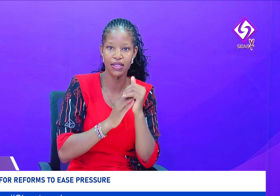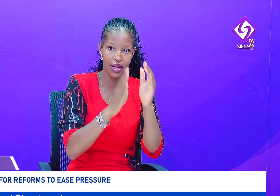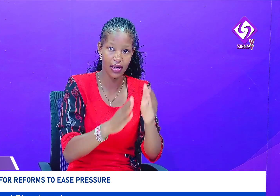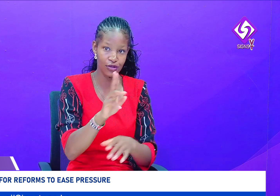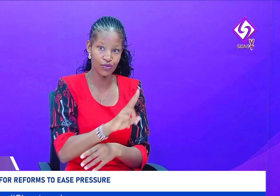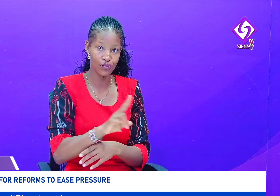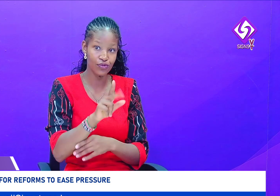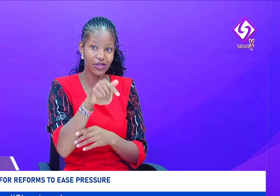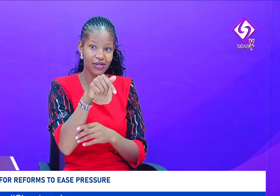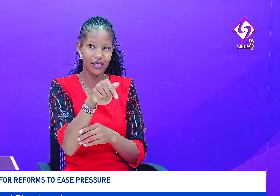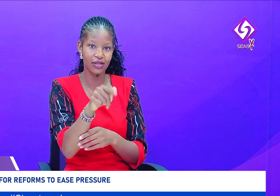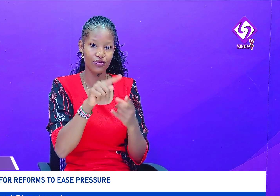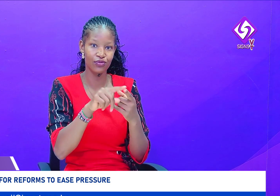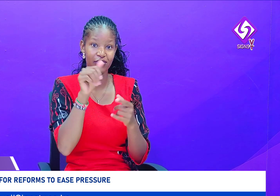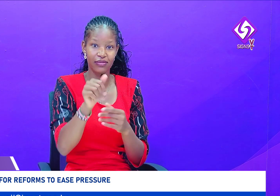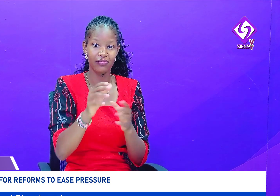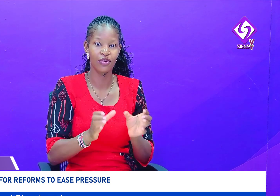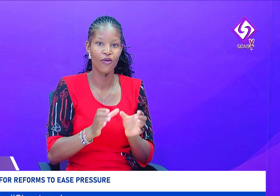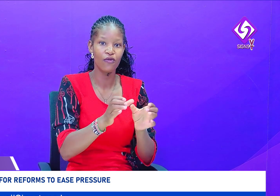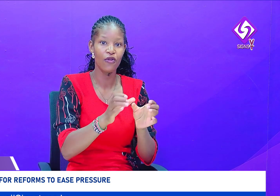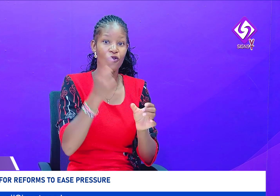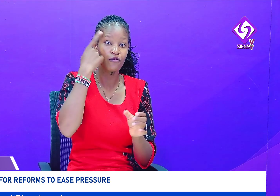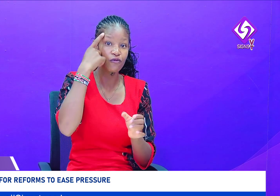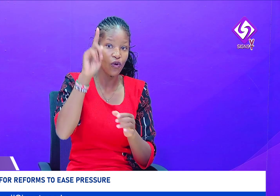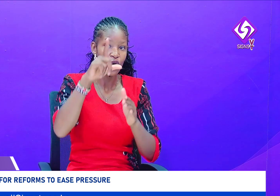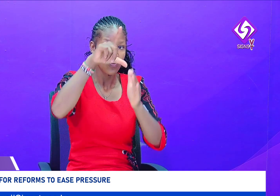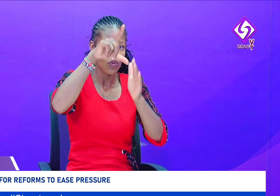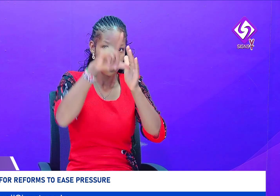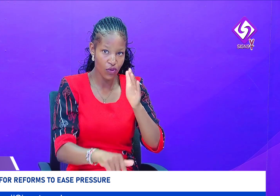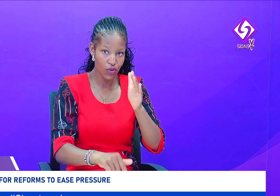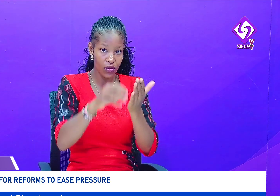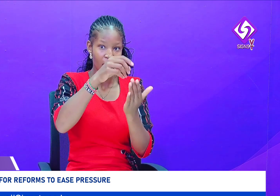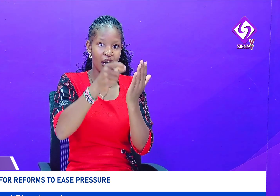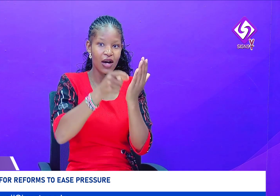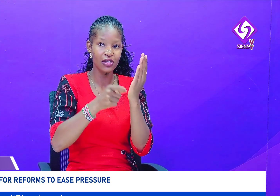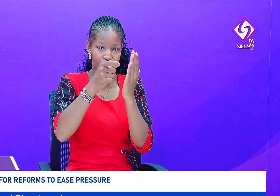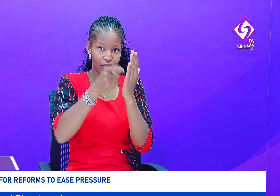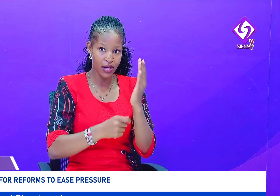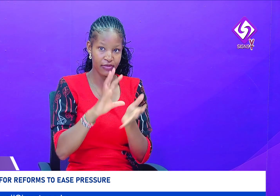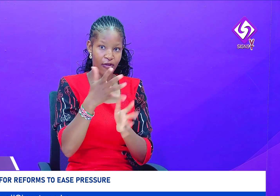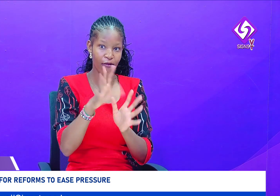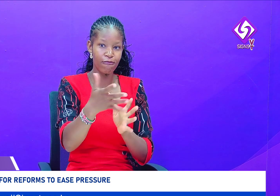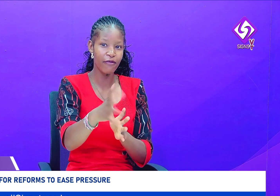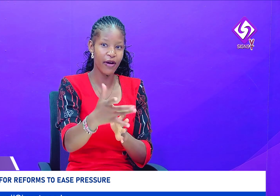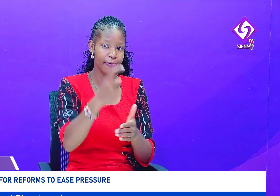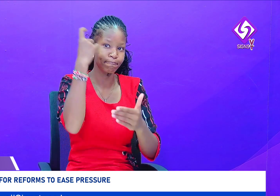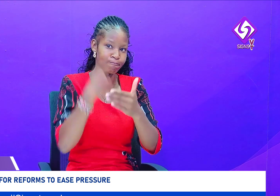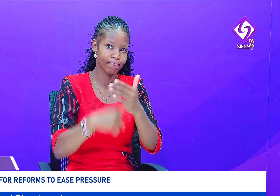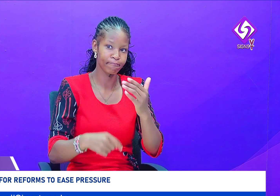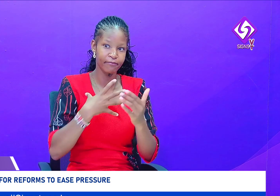Nairobi. Business leaders used the platform to push for lower cost, fair